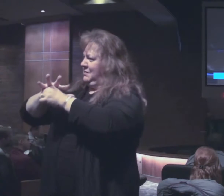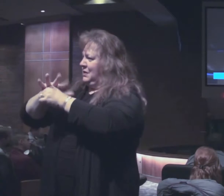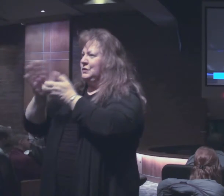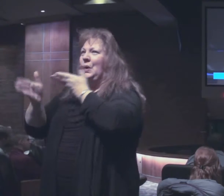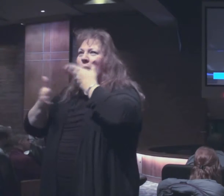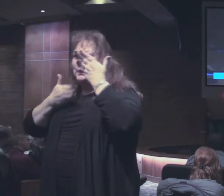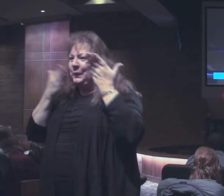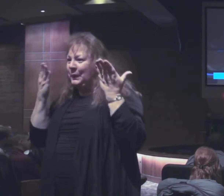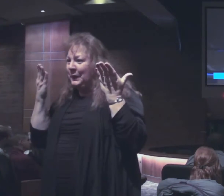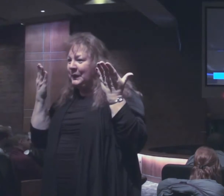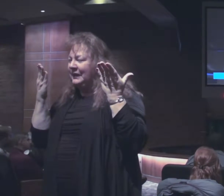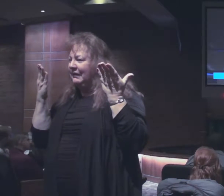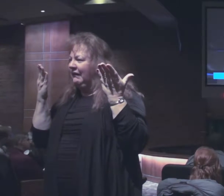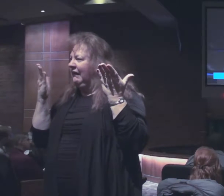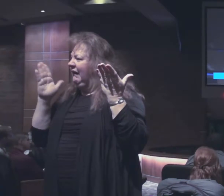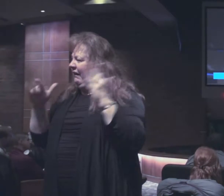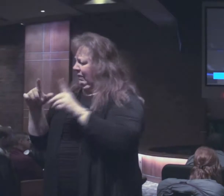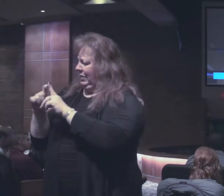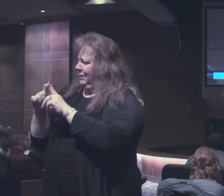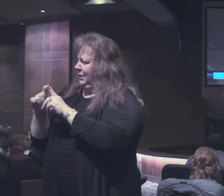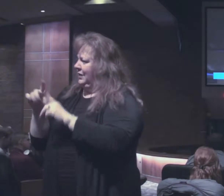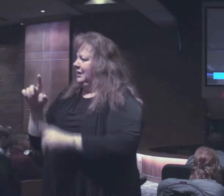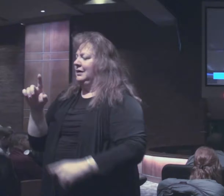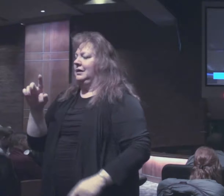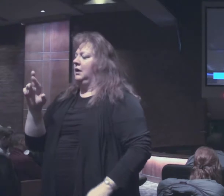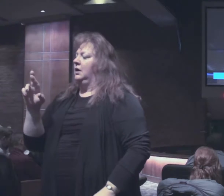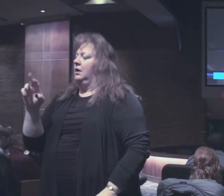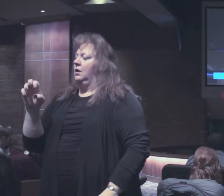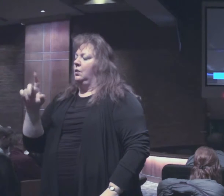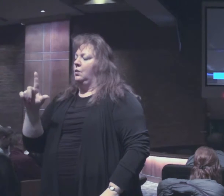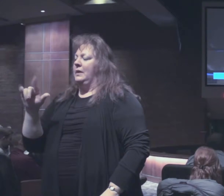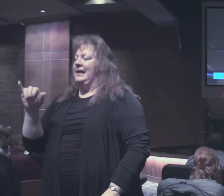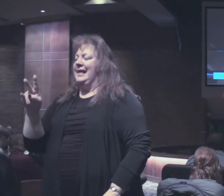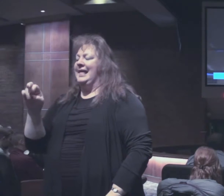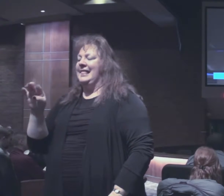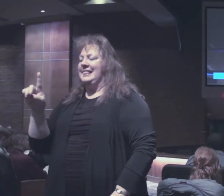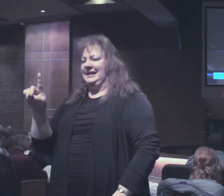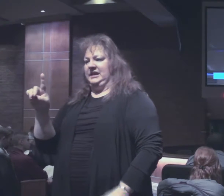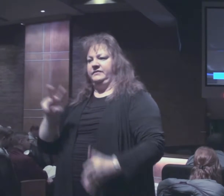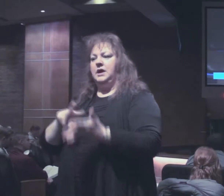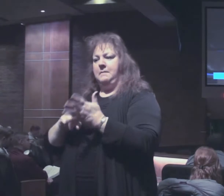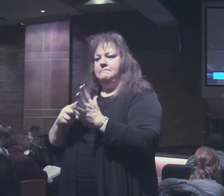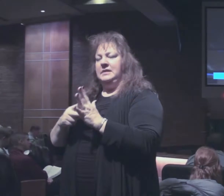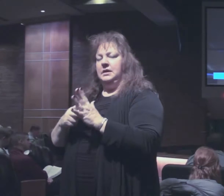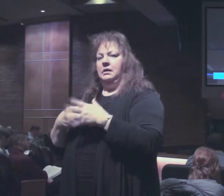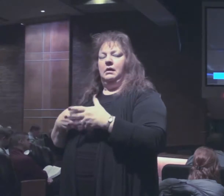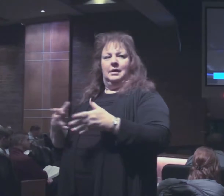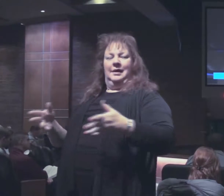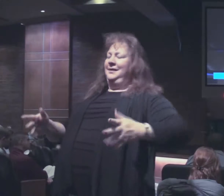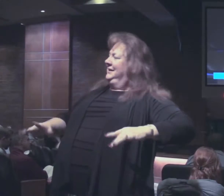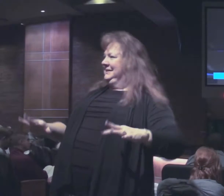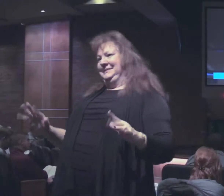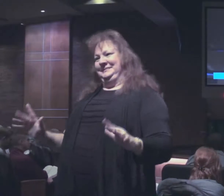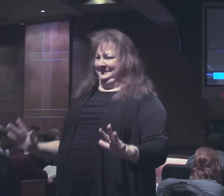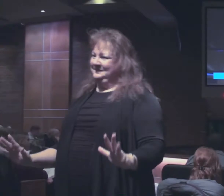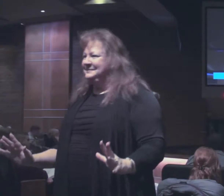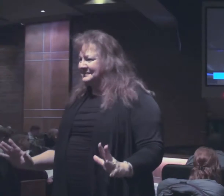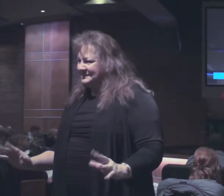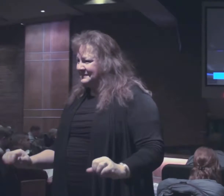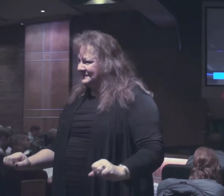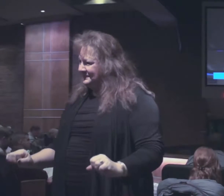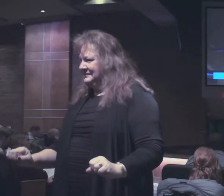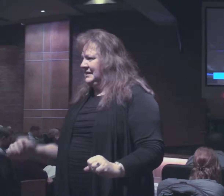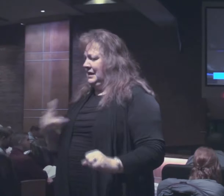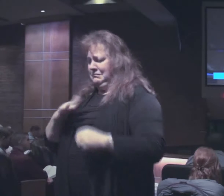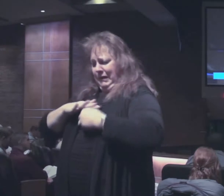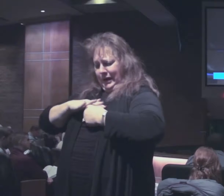removed. And so the word delivered or relieved gives you the idea. You have relieved me in